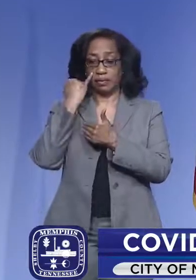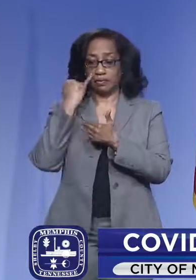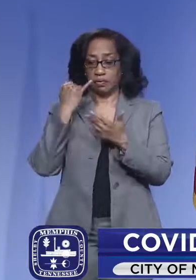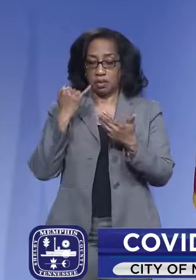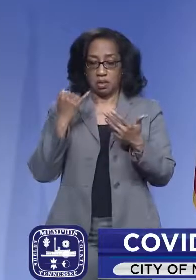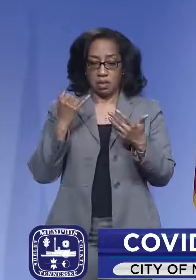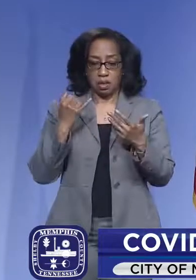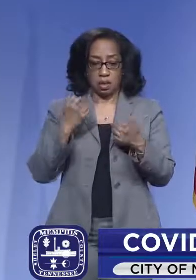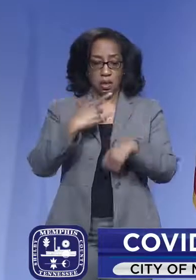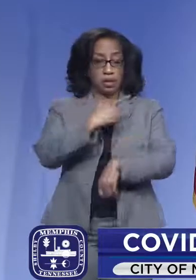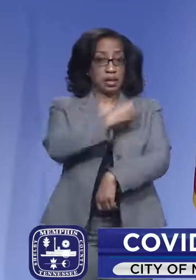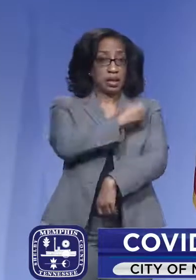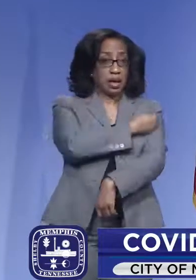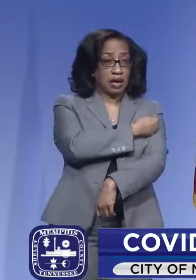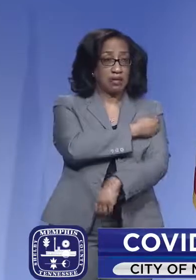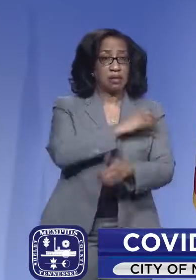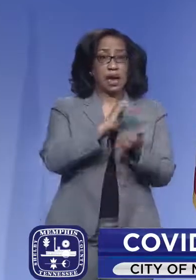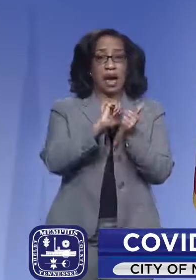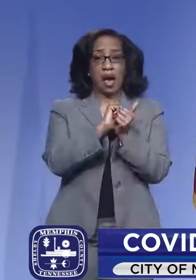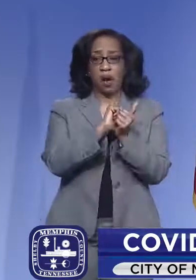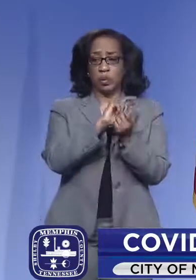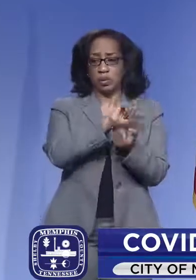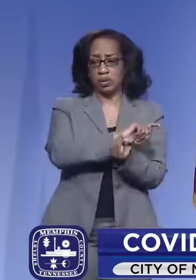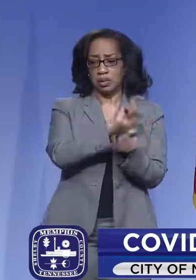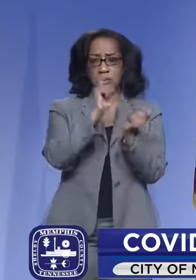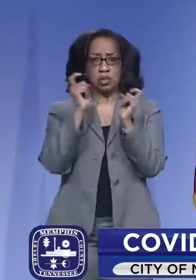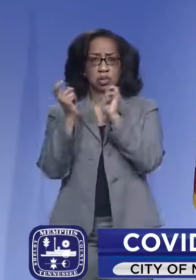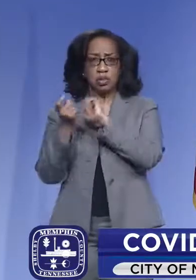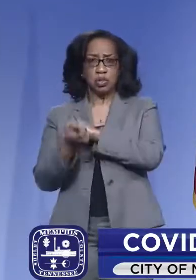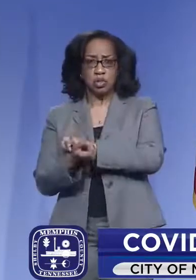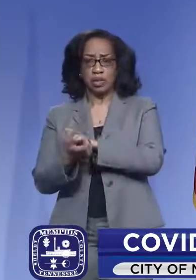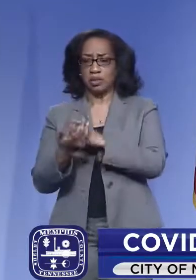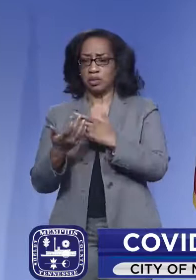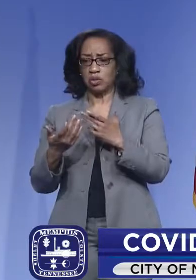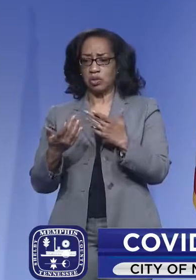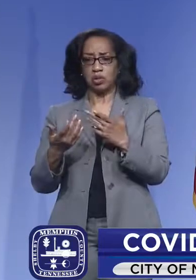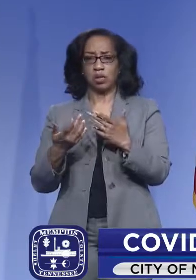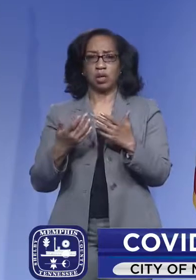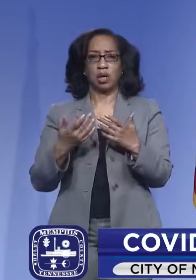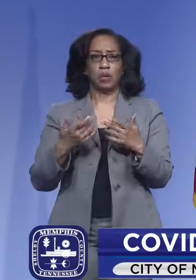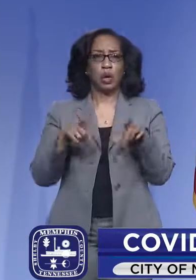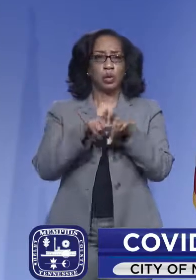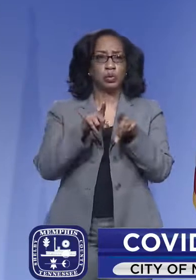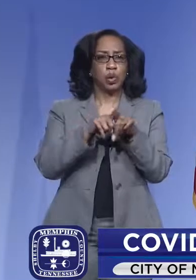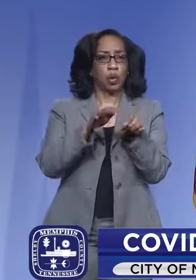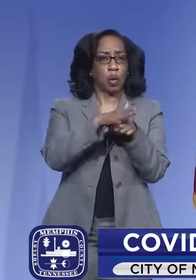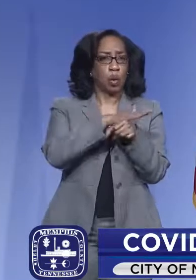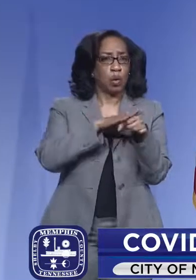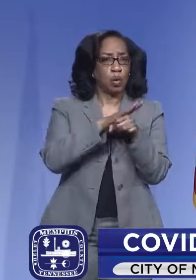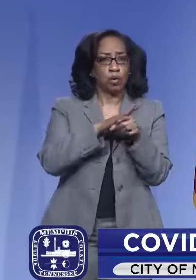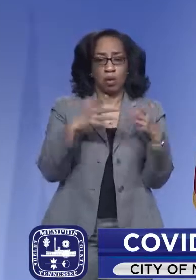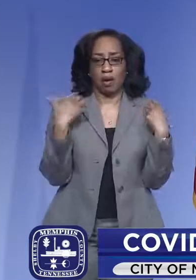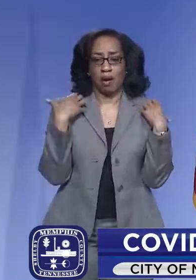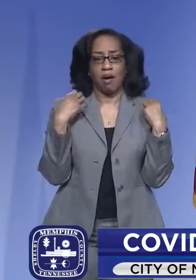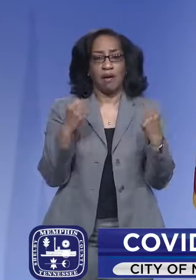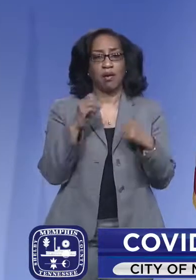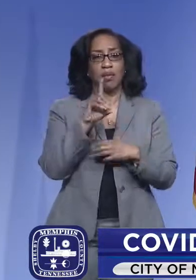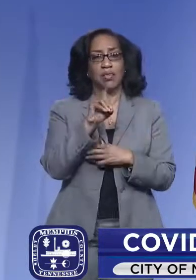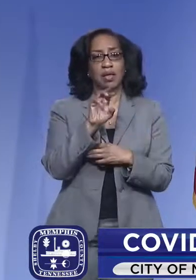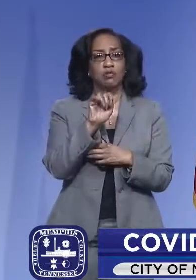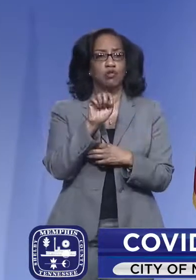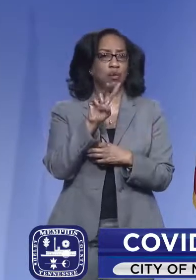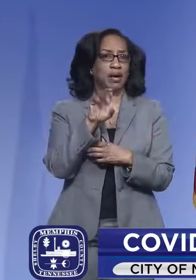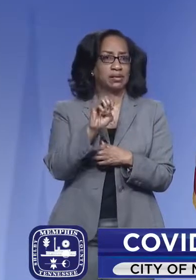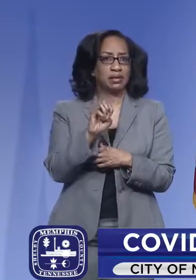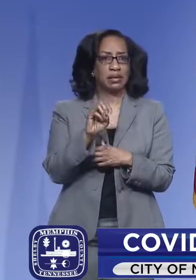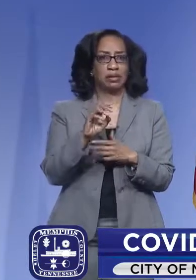the vaccine campaign, what we do with the local health directive. It's always informed by